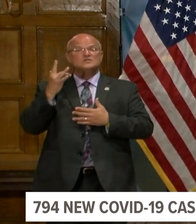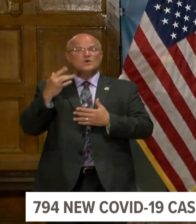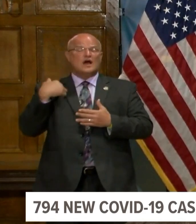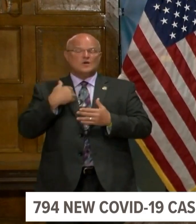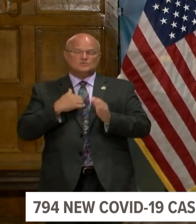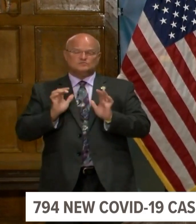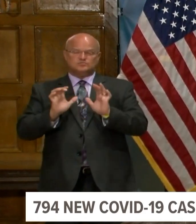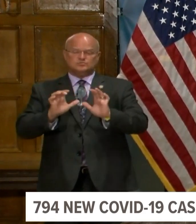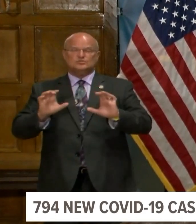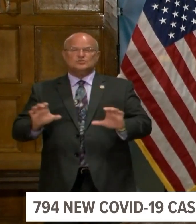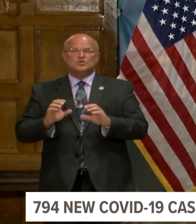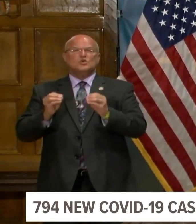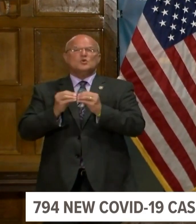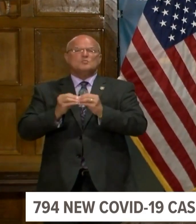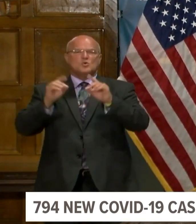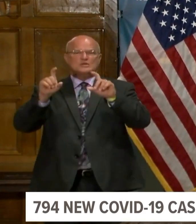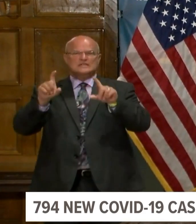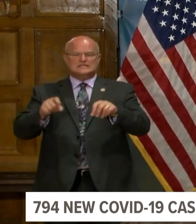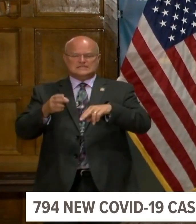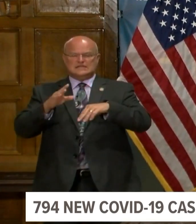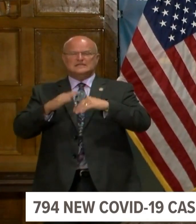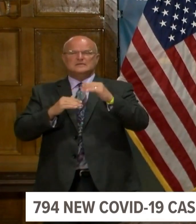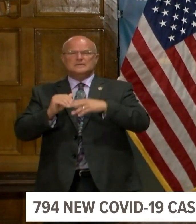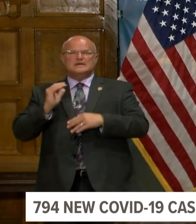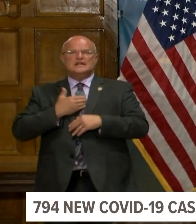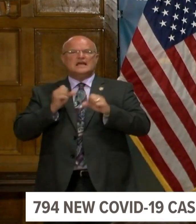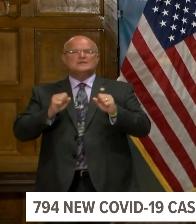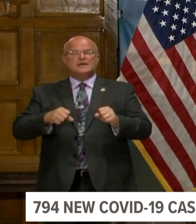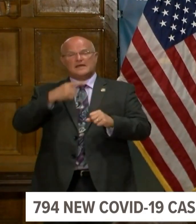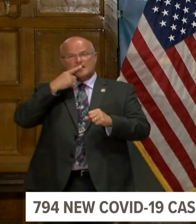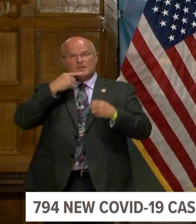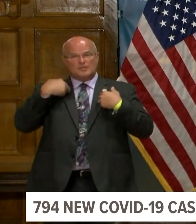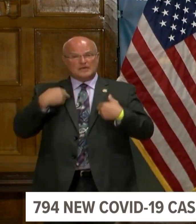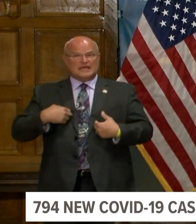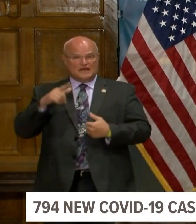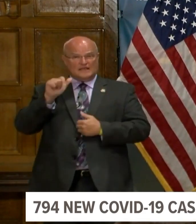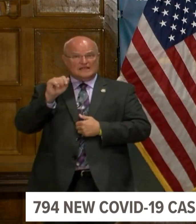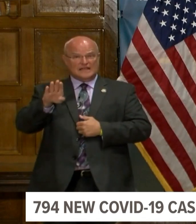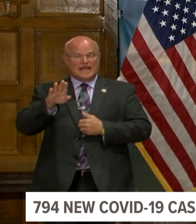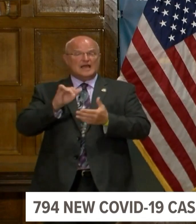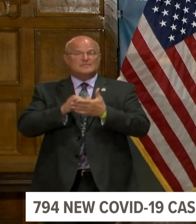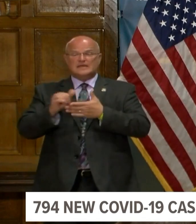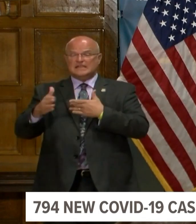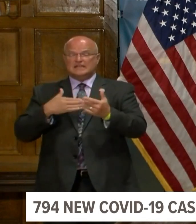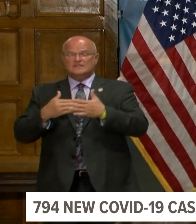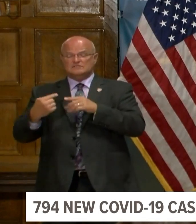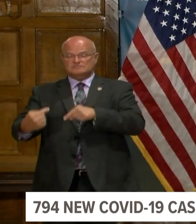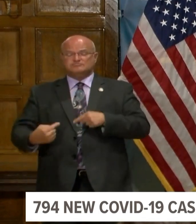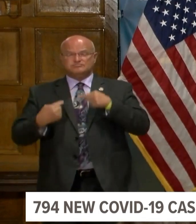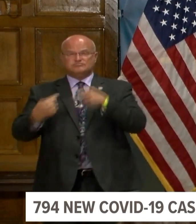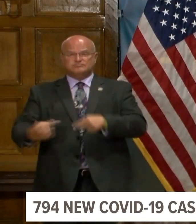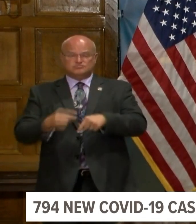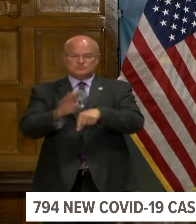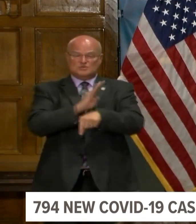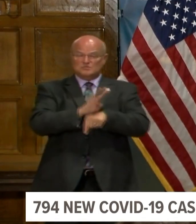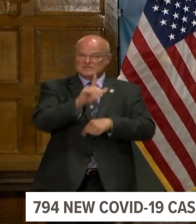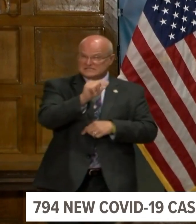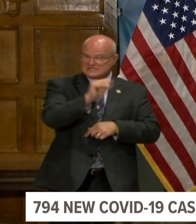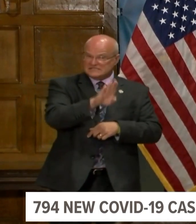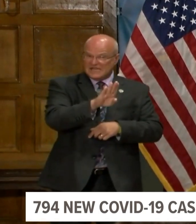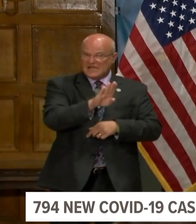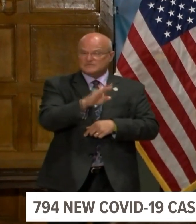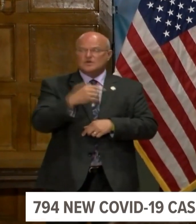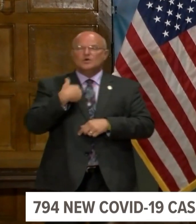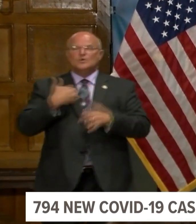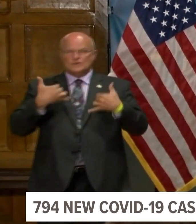we're pushing to do more testing to build our capacity at the public health lab, so that even if there's struggles in the commercial labs,